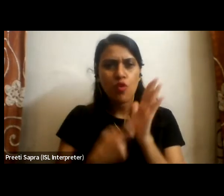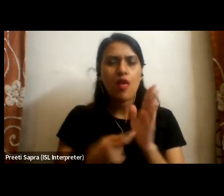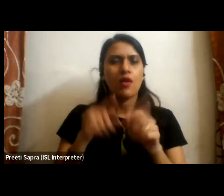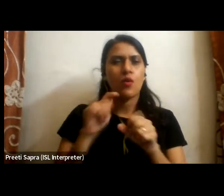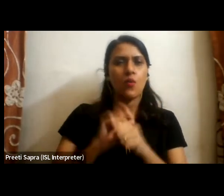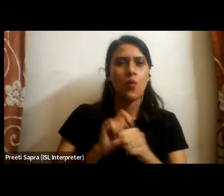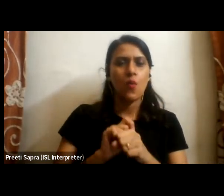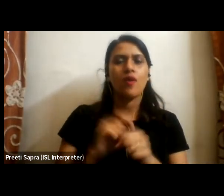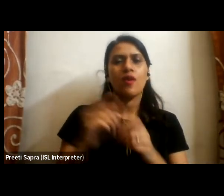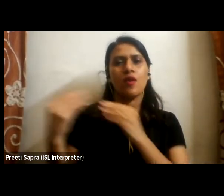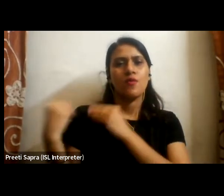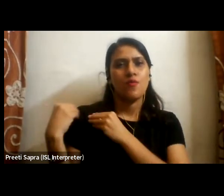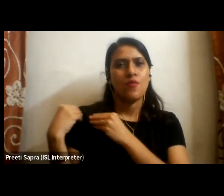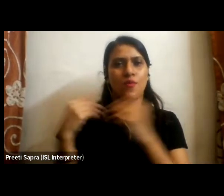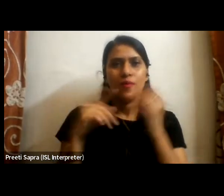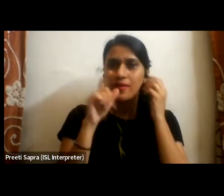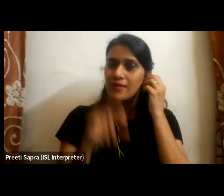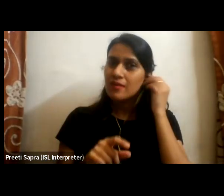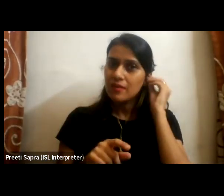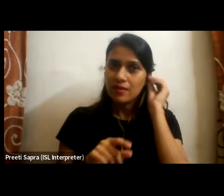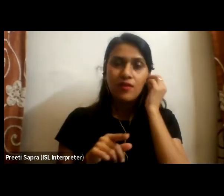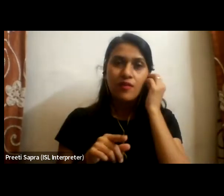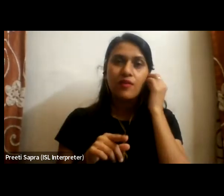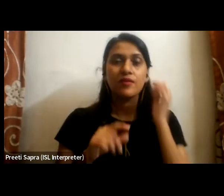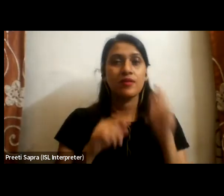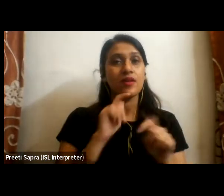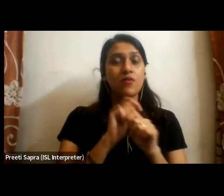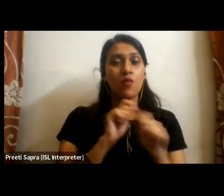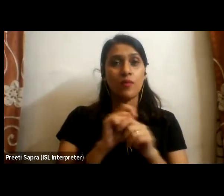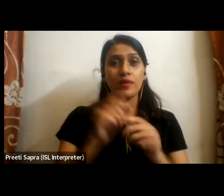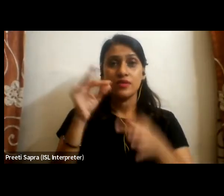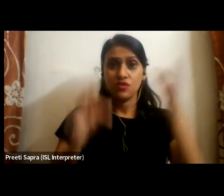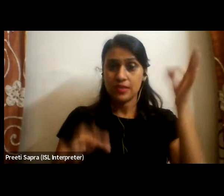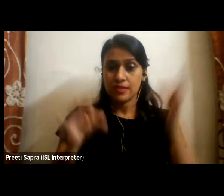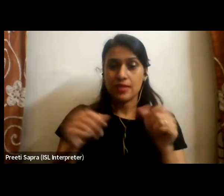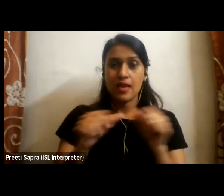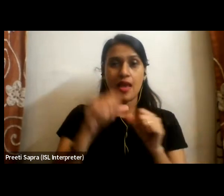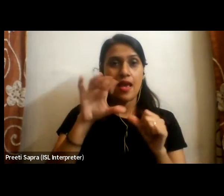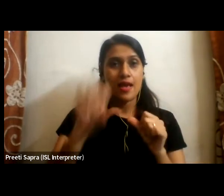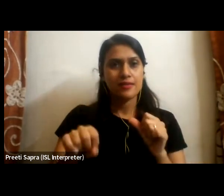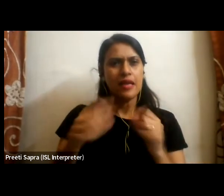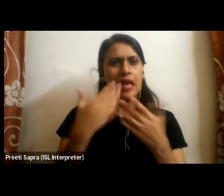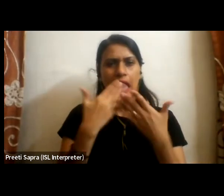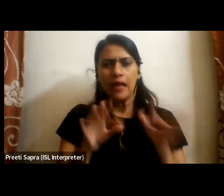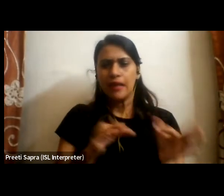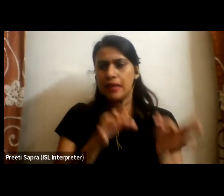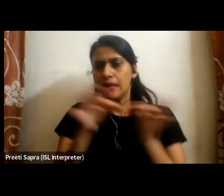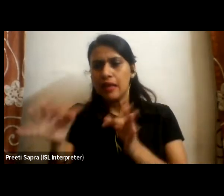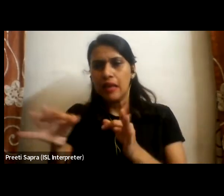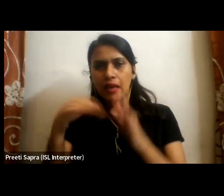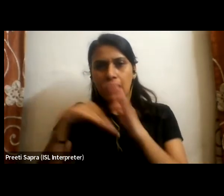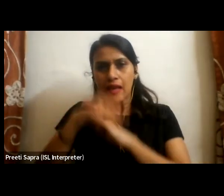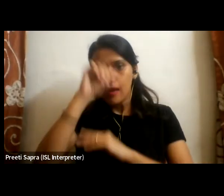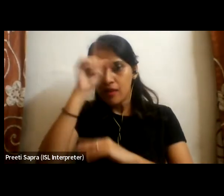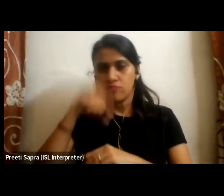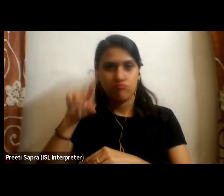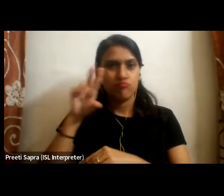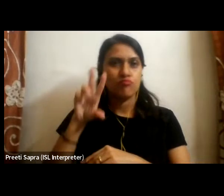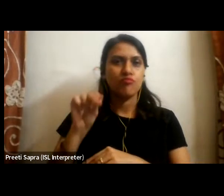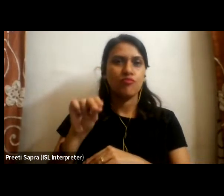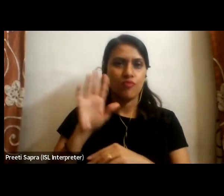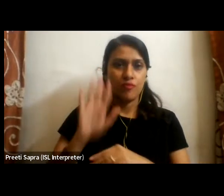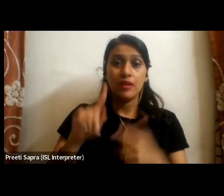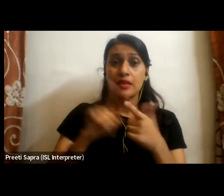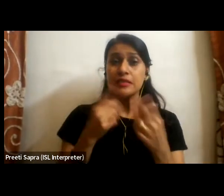We call ourselves the Jaldi Initiative, Justice, Access, and Lowering Delays in India. At Jaldi,